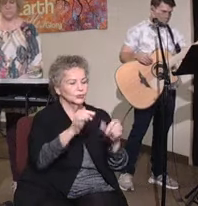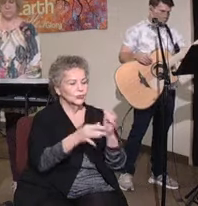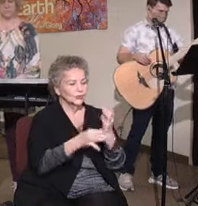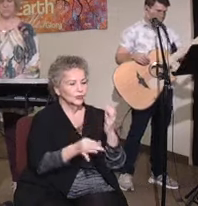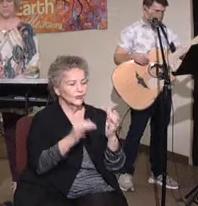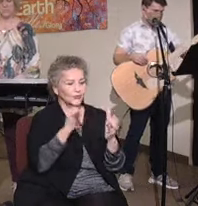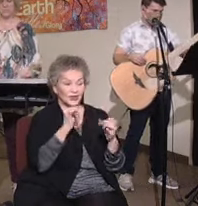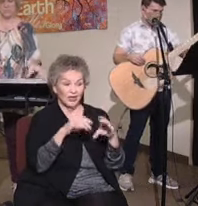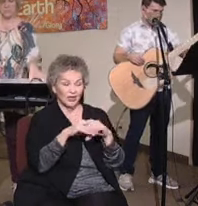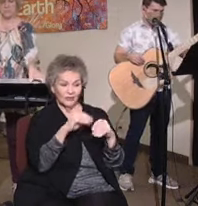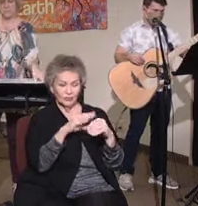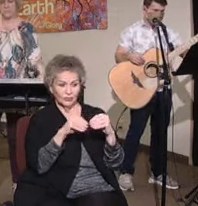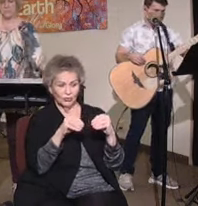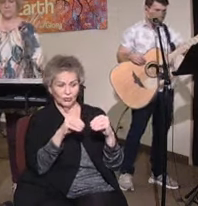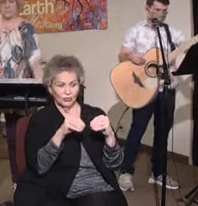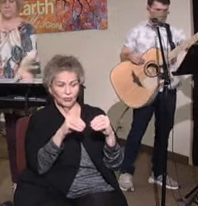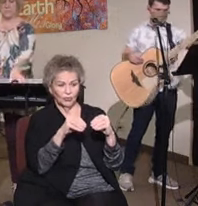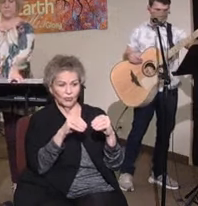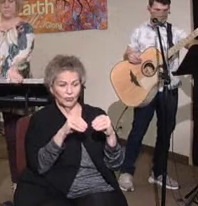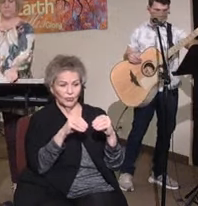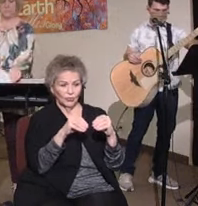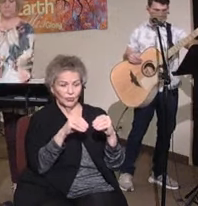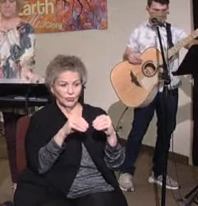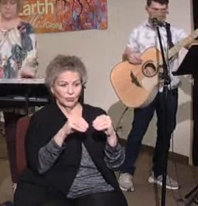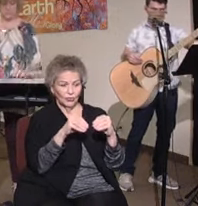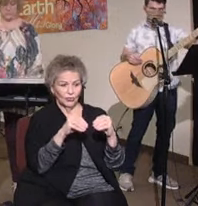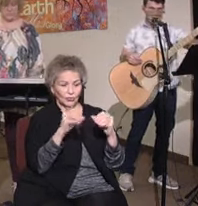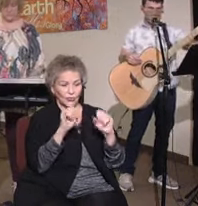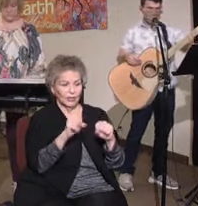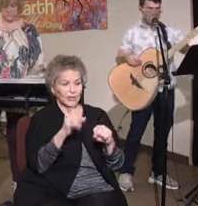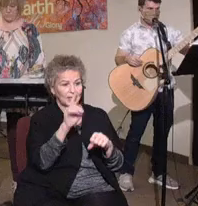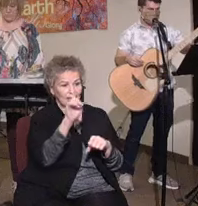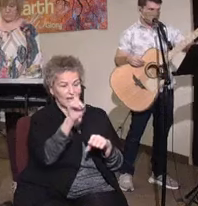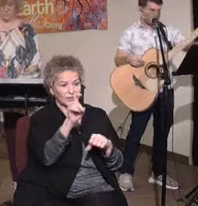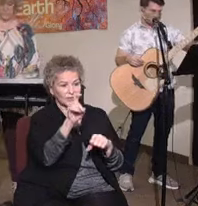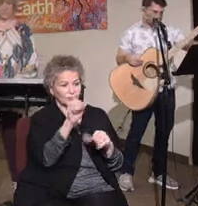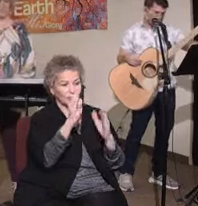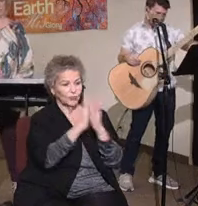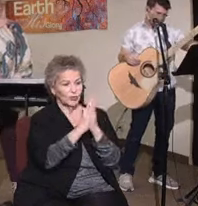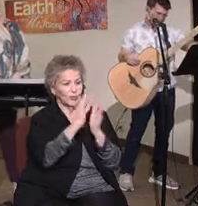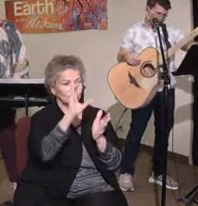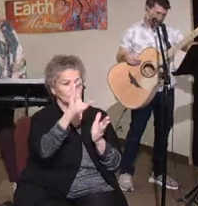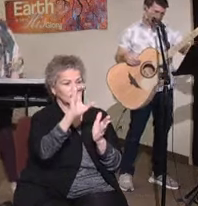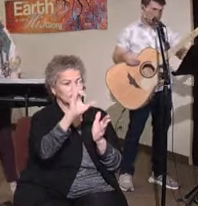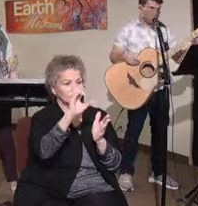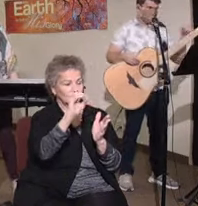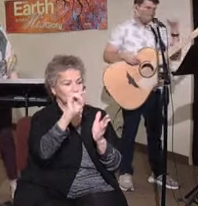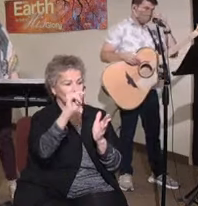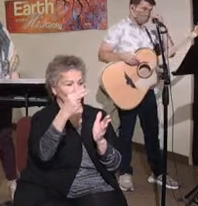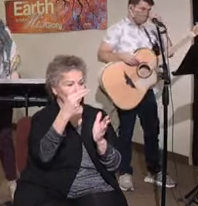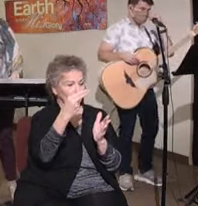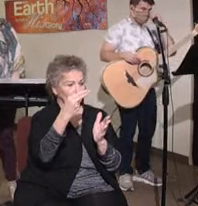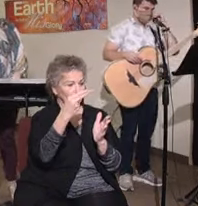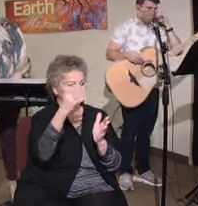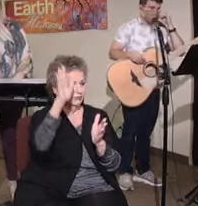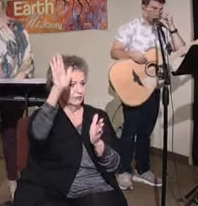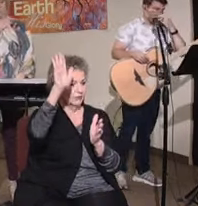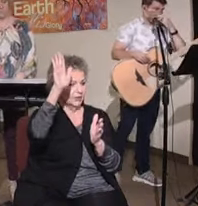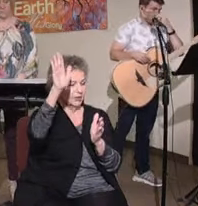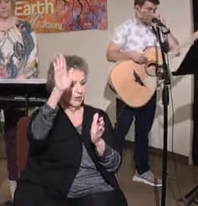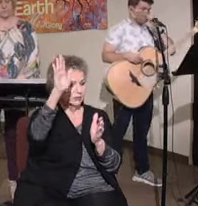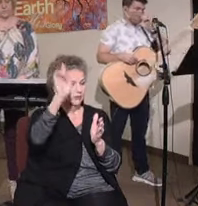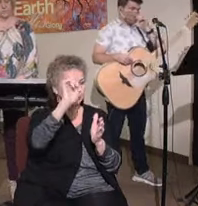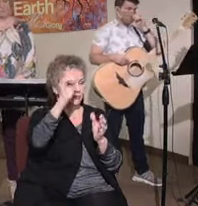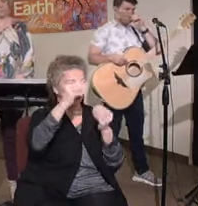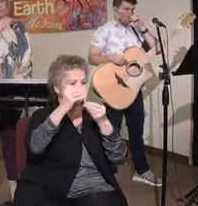uncomfortable in doing so, you may ask for a prayer cloth if you would just lift up a hand. But we're going to the Lord with